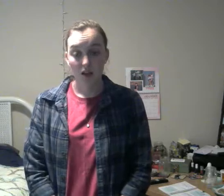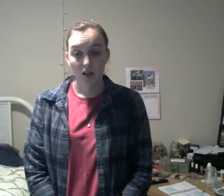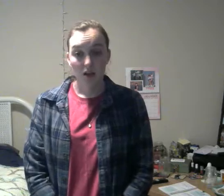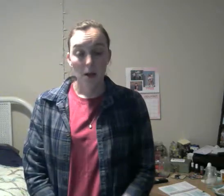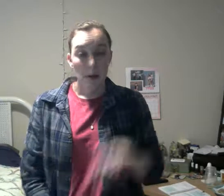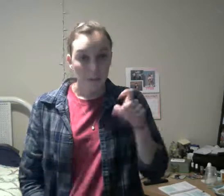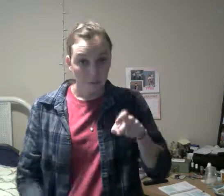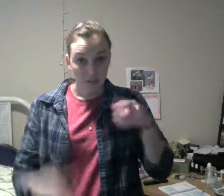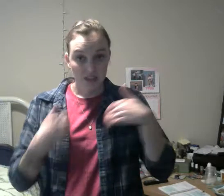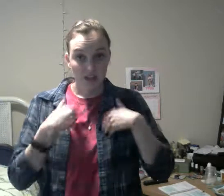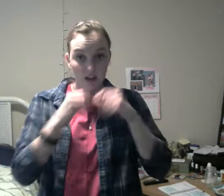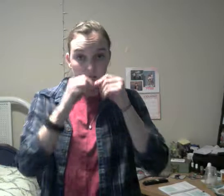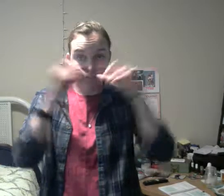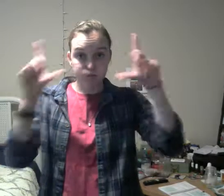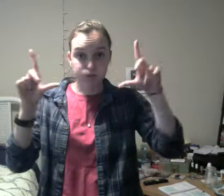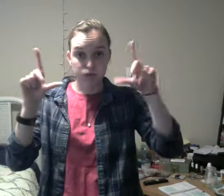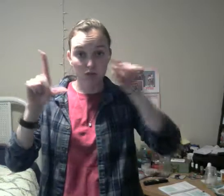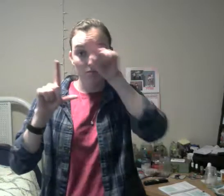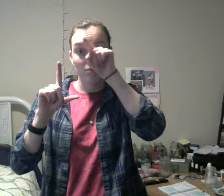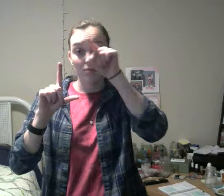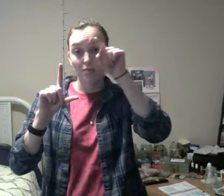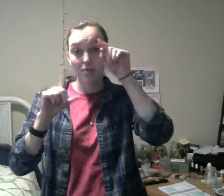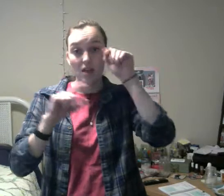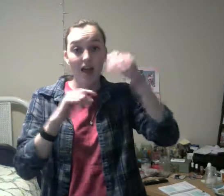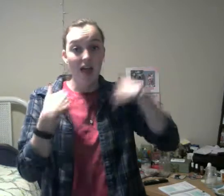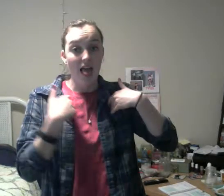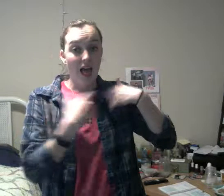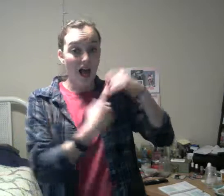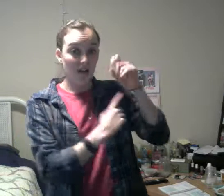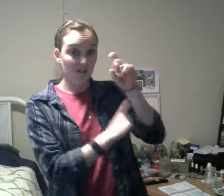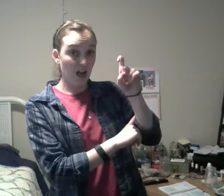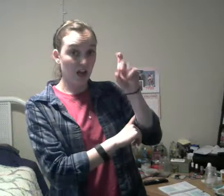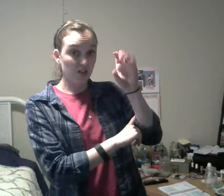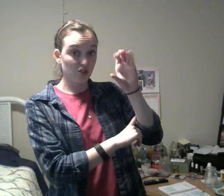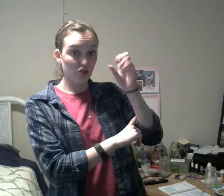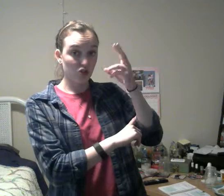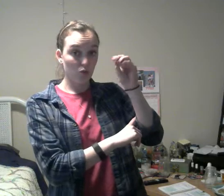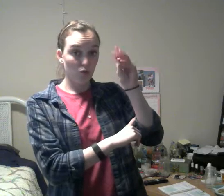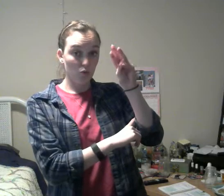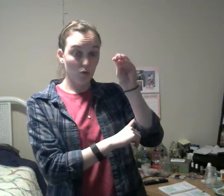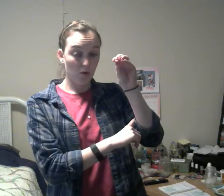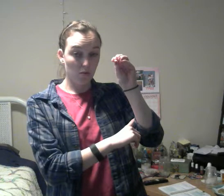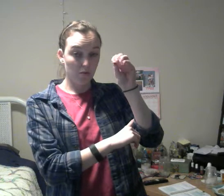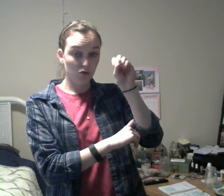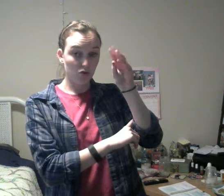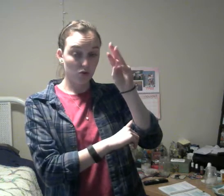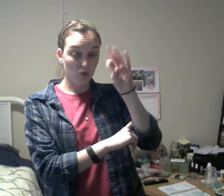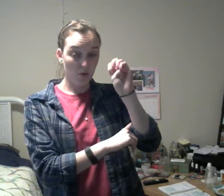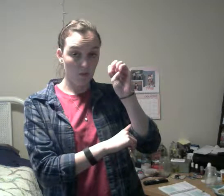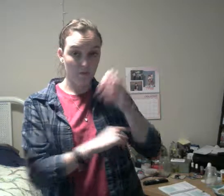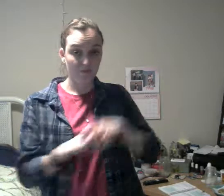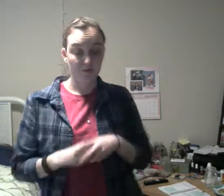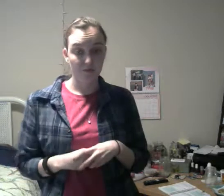this individual here would be a female who's a carrier for color blindness. This here would be a male, and so if we were to fill in the blank, this would be a